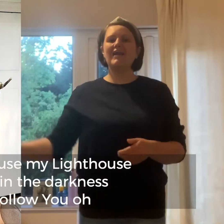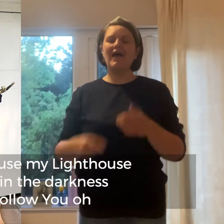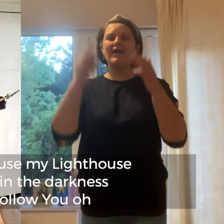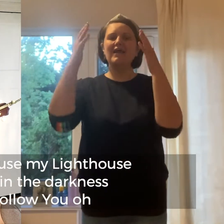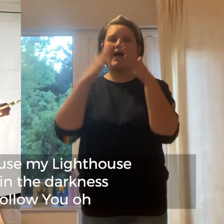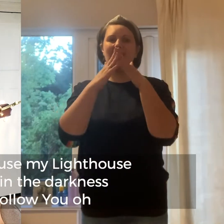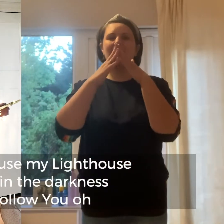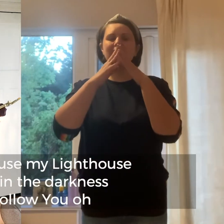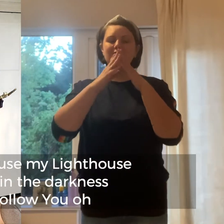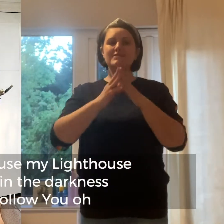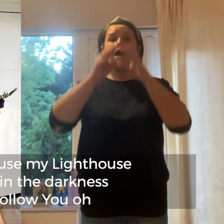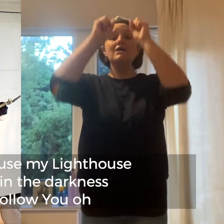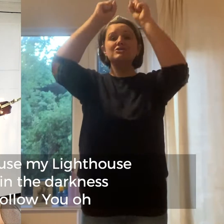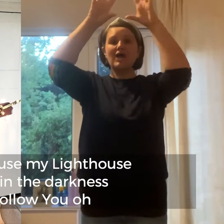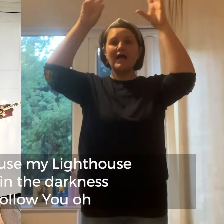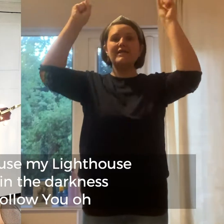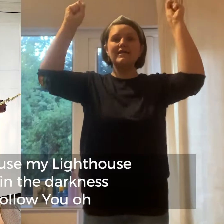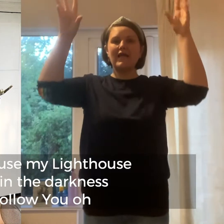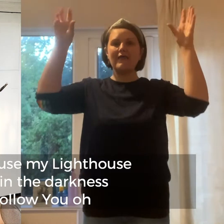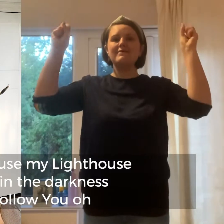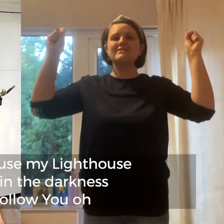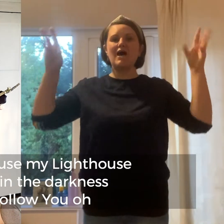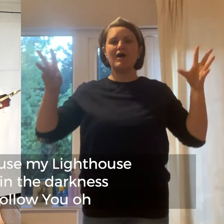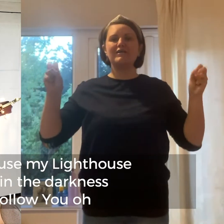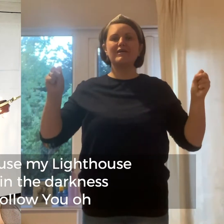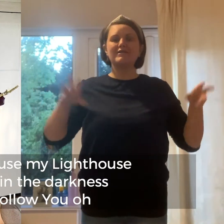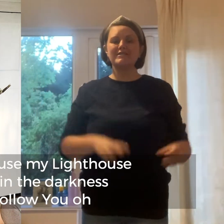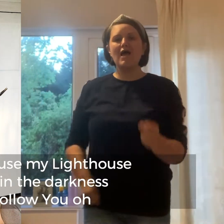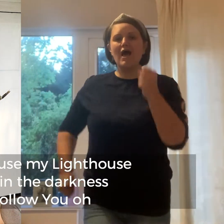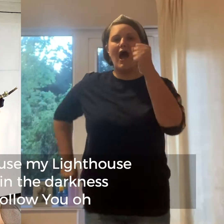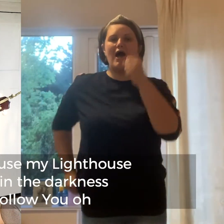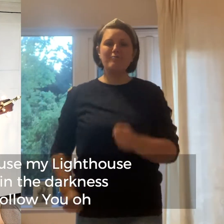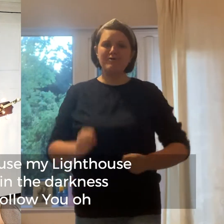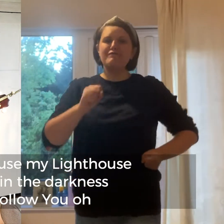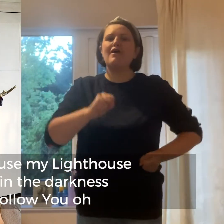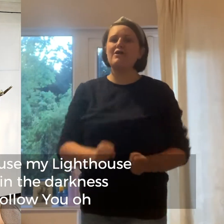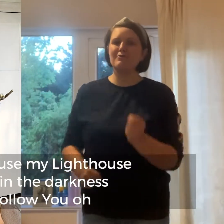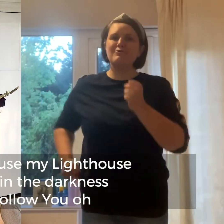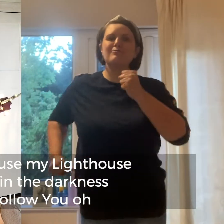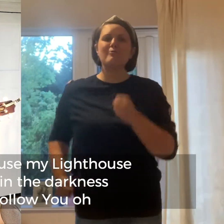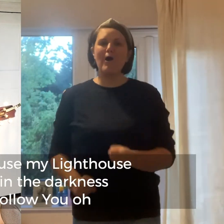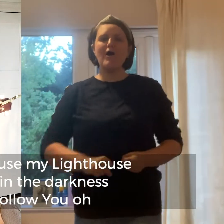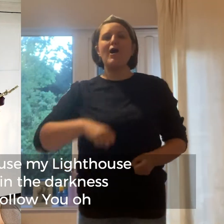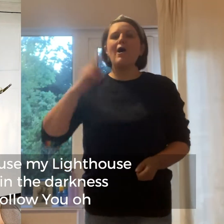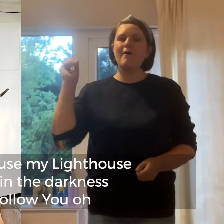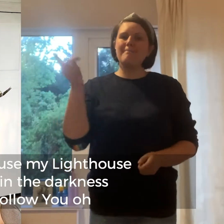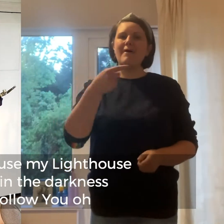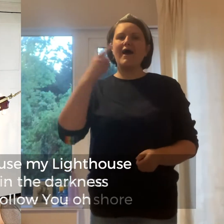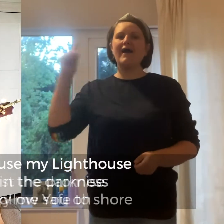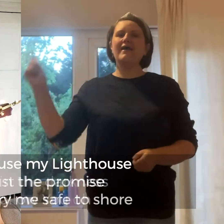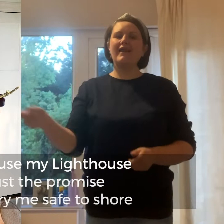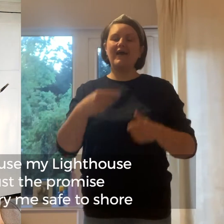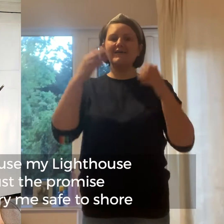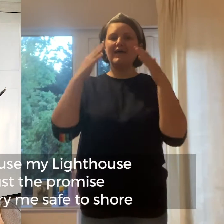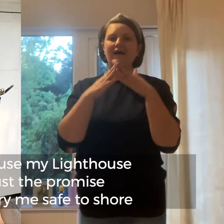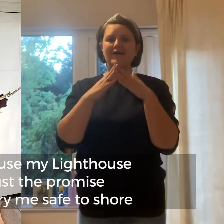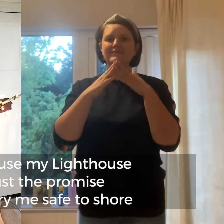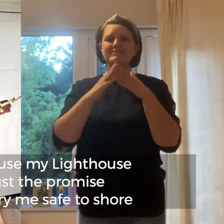My lighthouse, shining in the darkness, I will follow you. Oh,